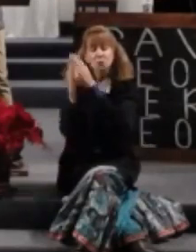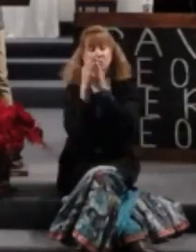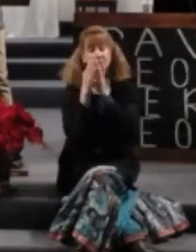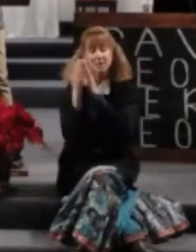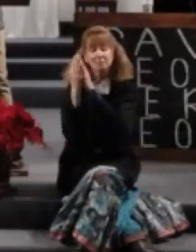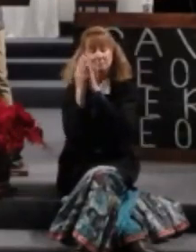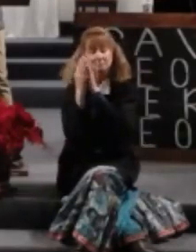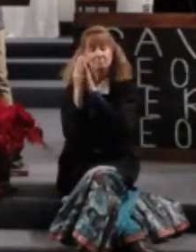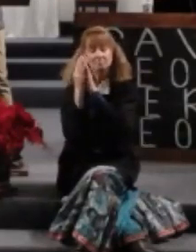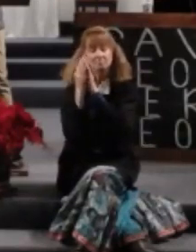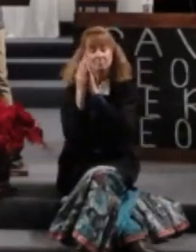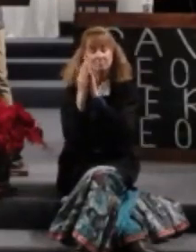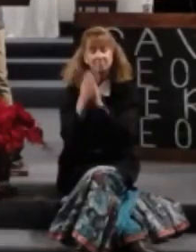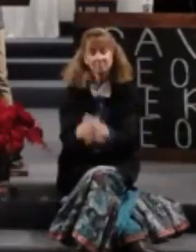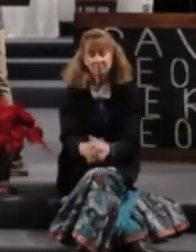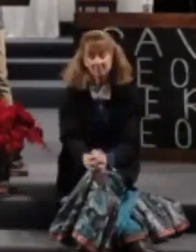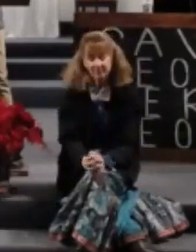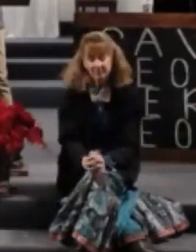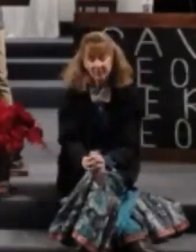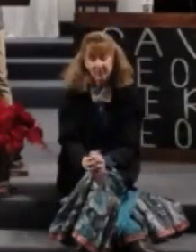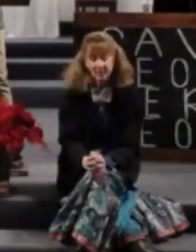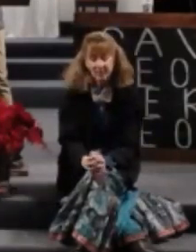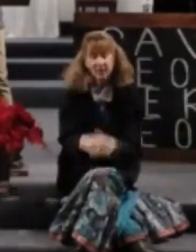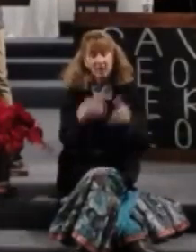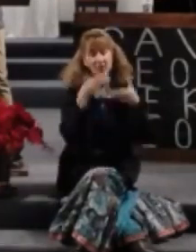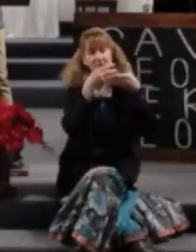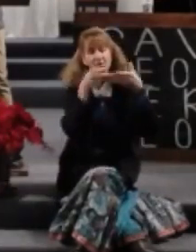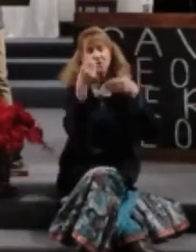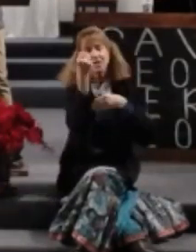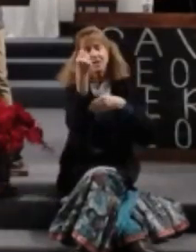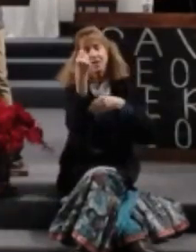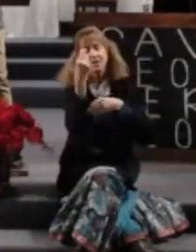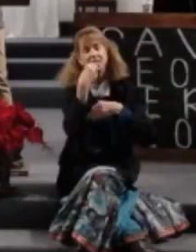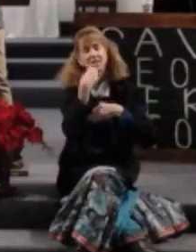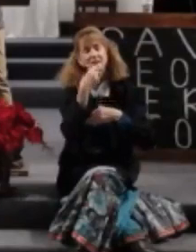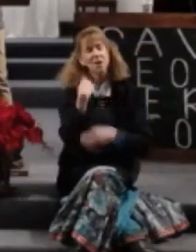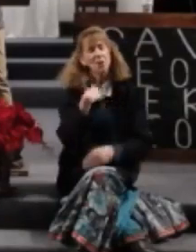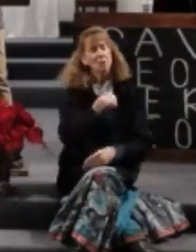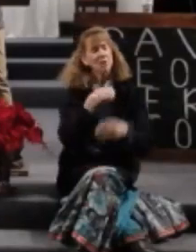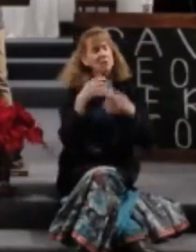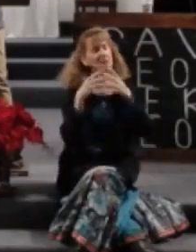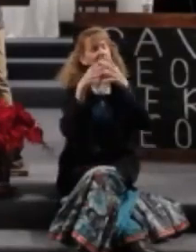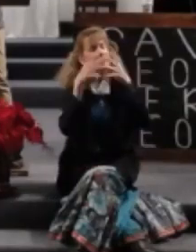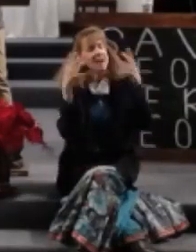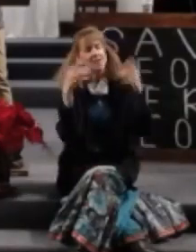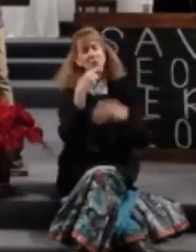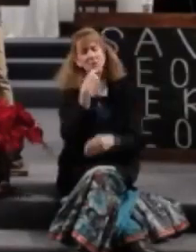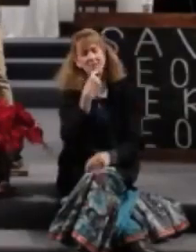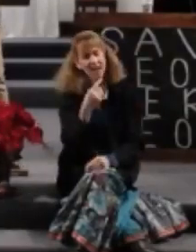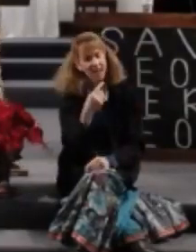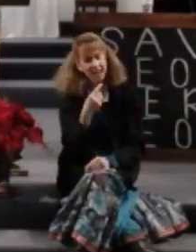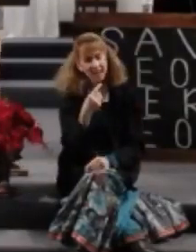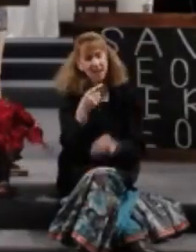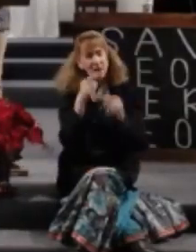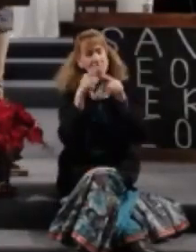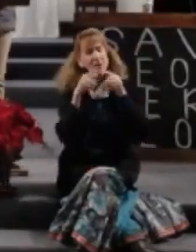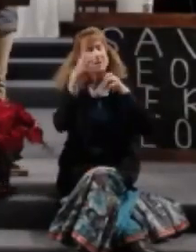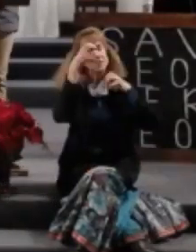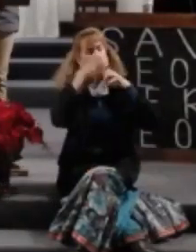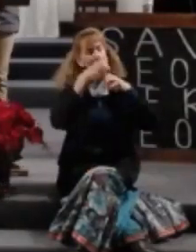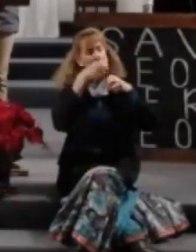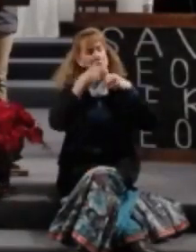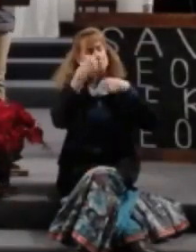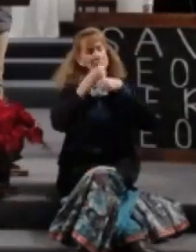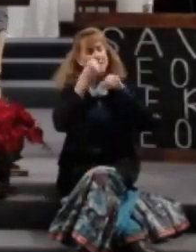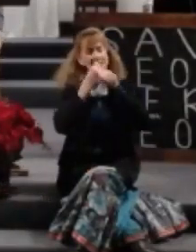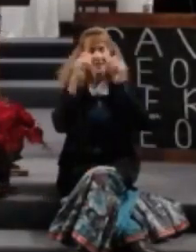of Jerusalem. Verse 11. We have much to say about this, but it is hard to make it clear to